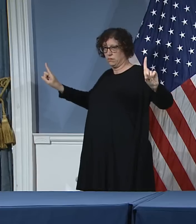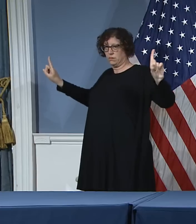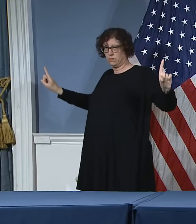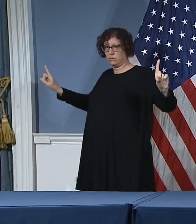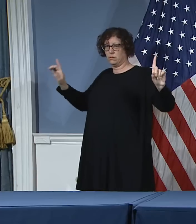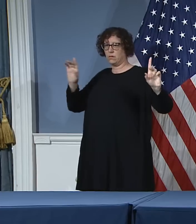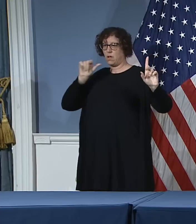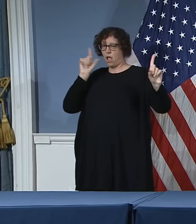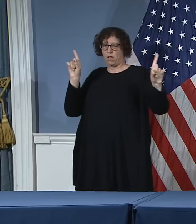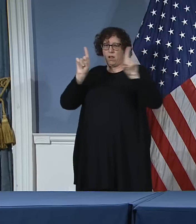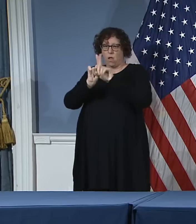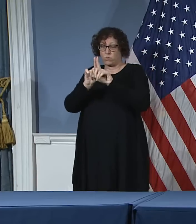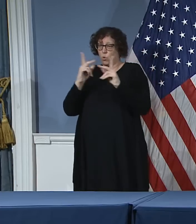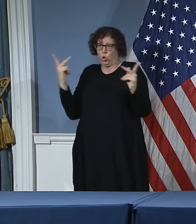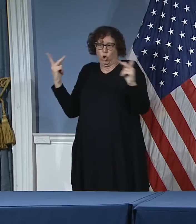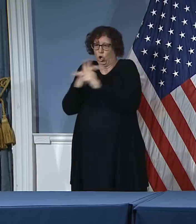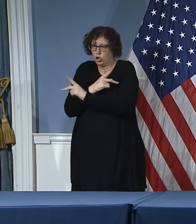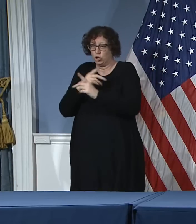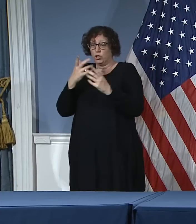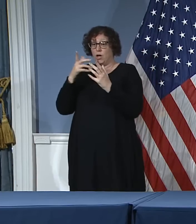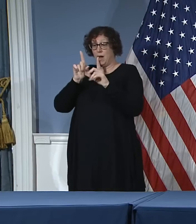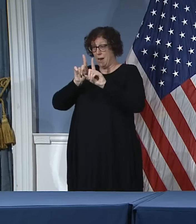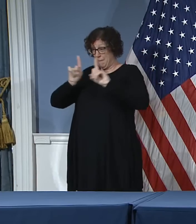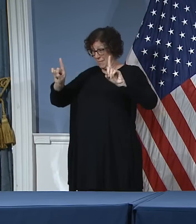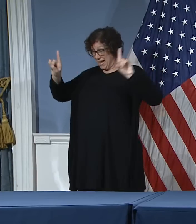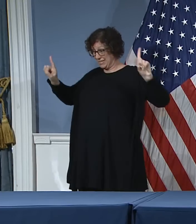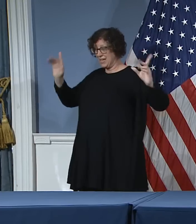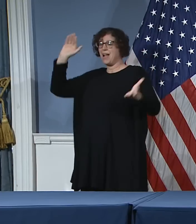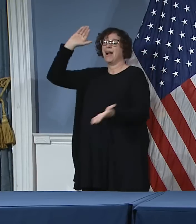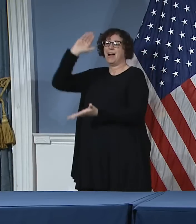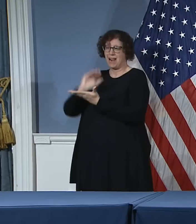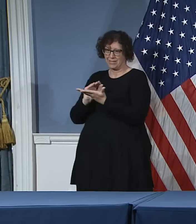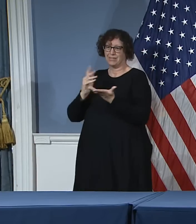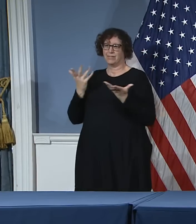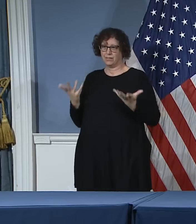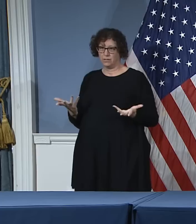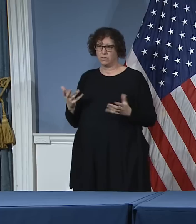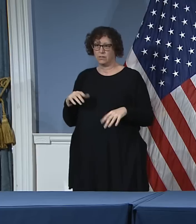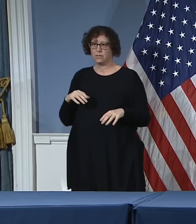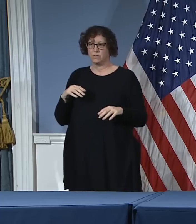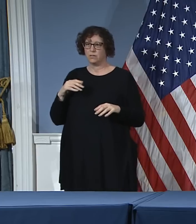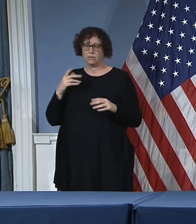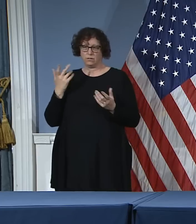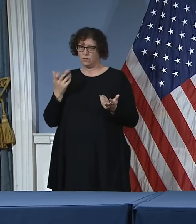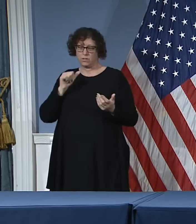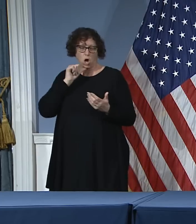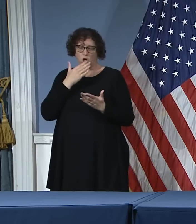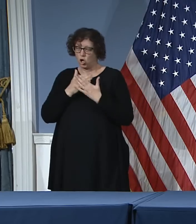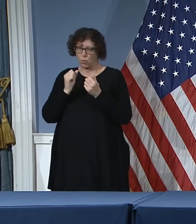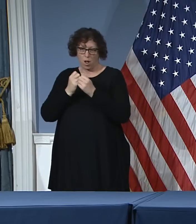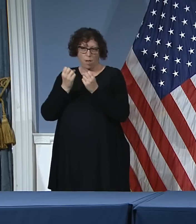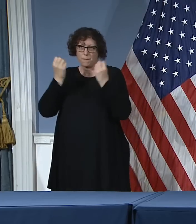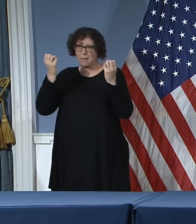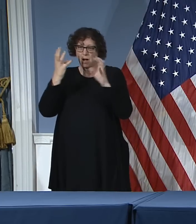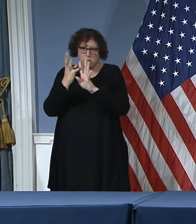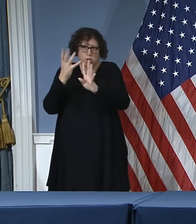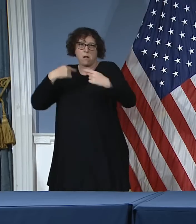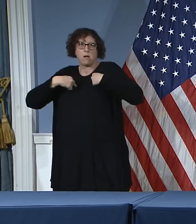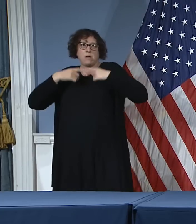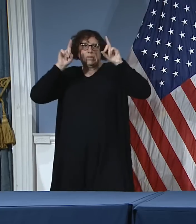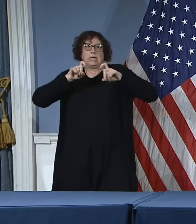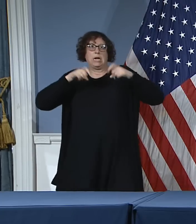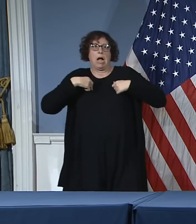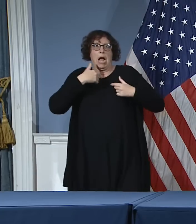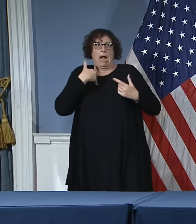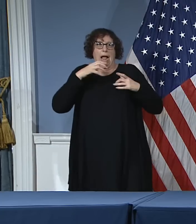you have a legitimate line, we need social distancing in the line. And there may be times when PD, for example,